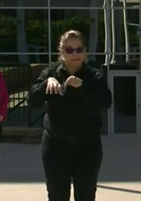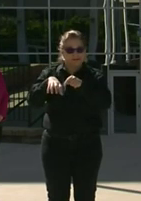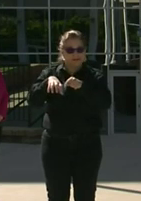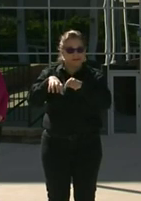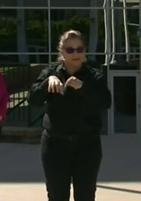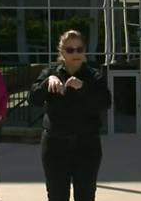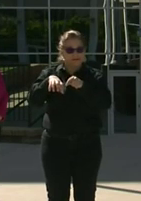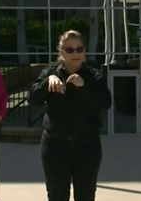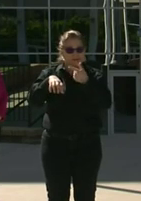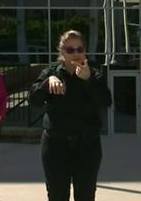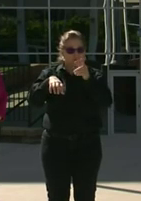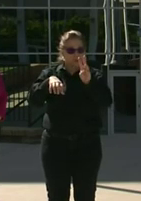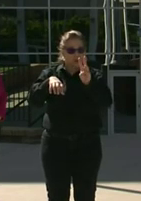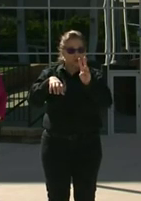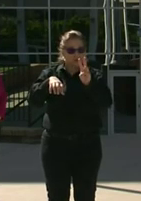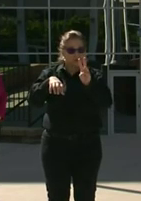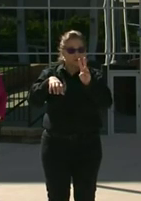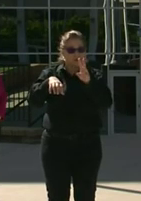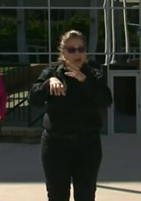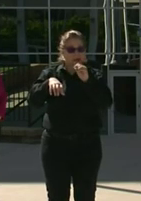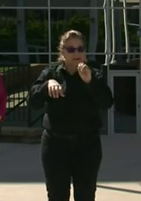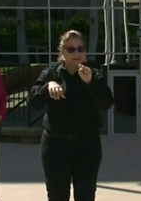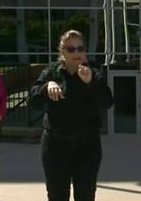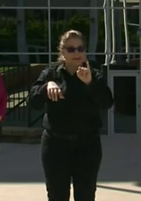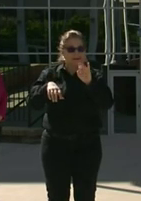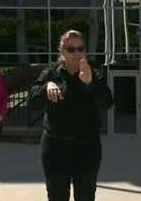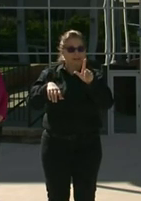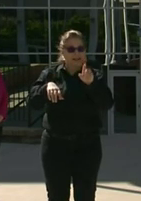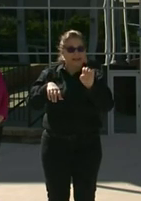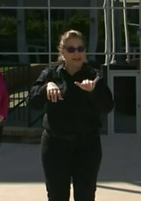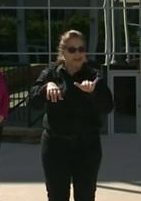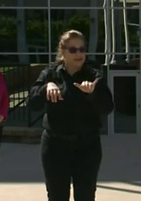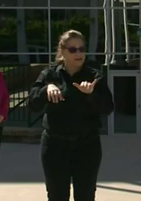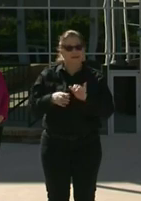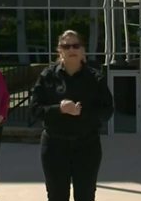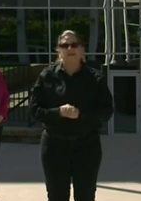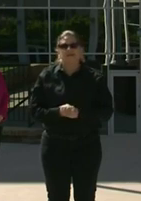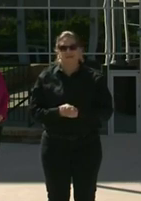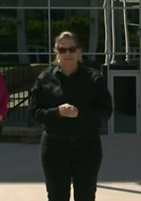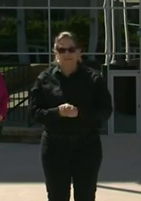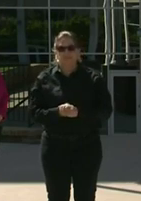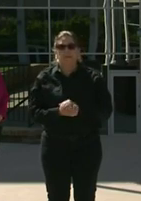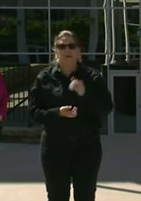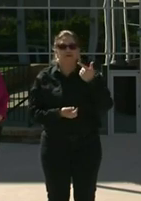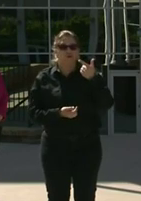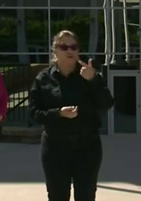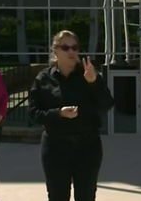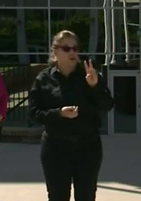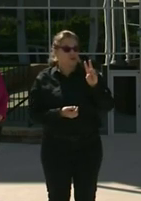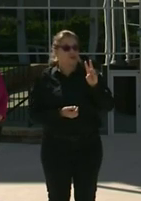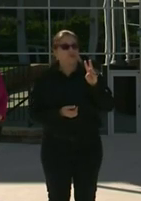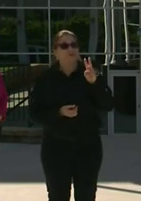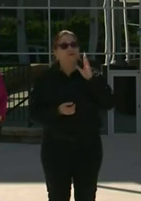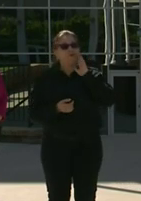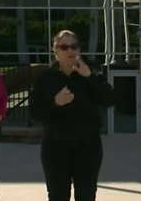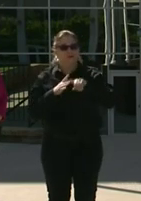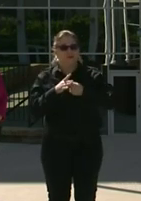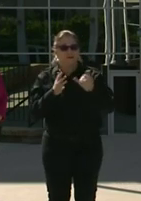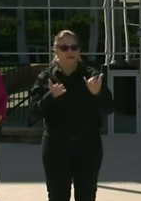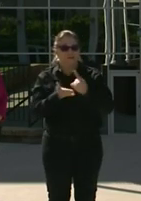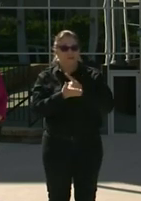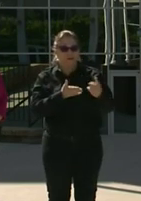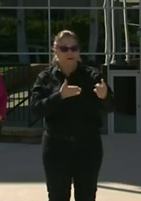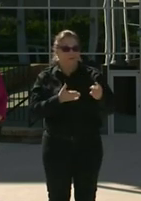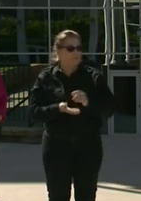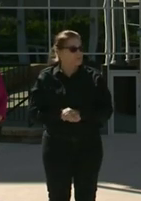what. I can't recall right now what Sibley's plan is. Mayor Bowser, do you plan on releasing any